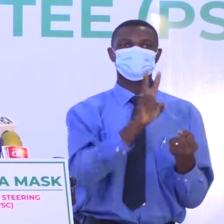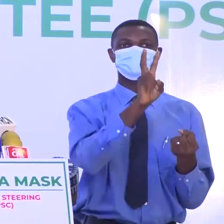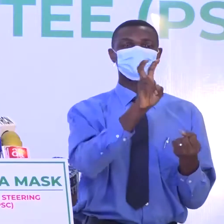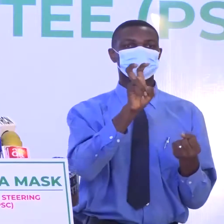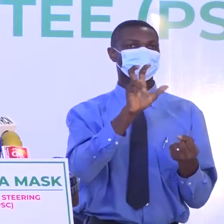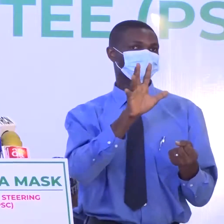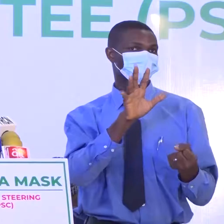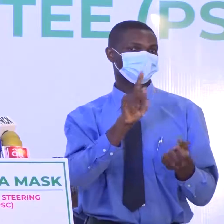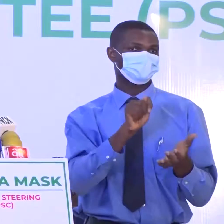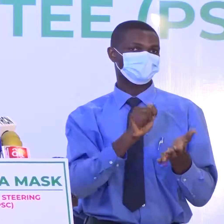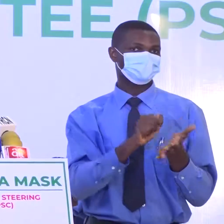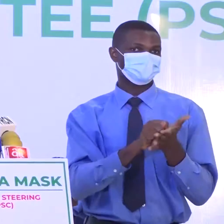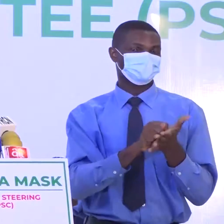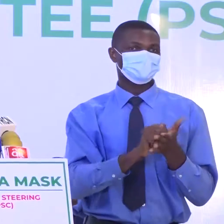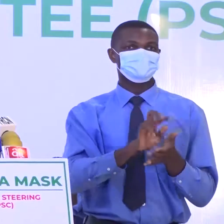205,732.